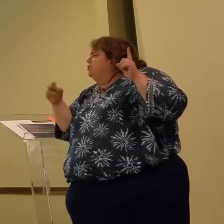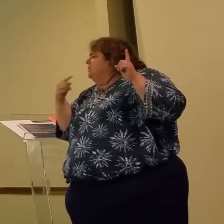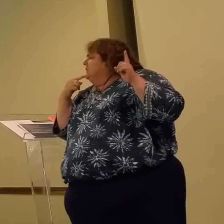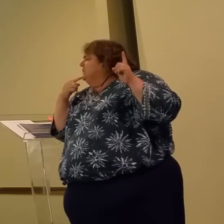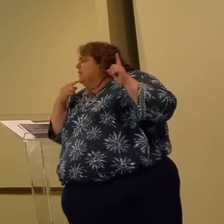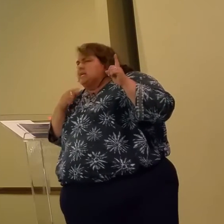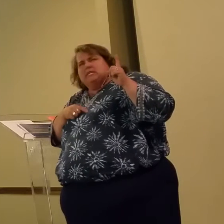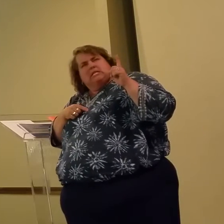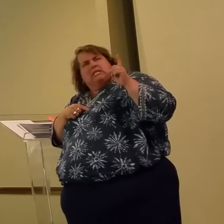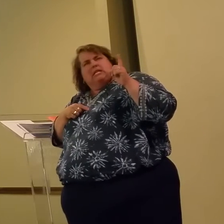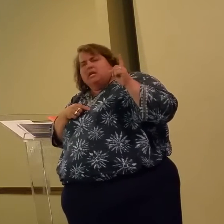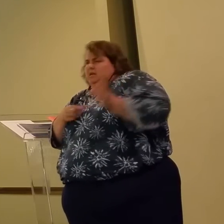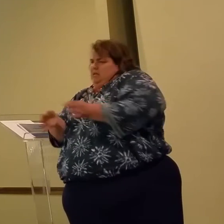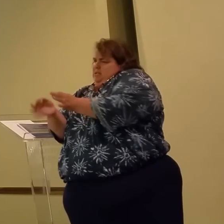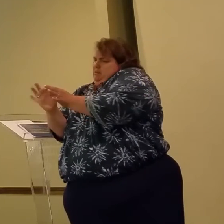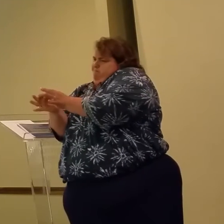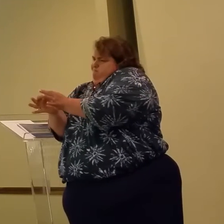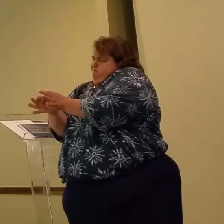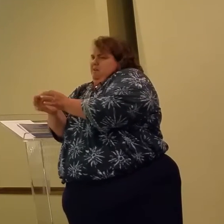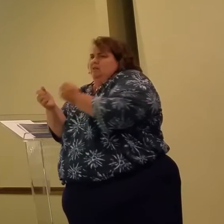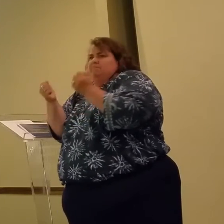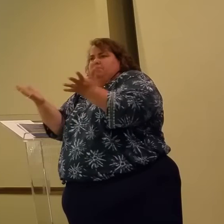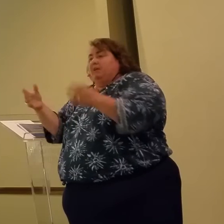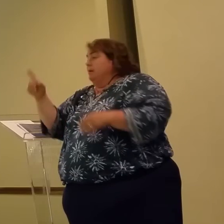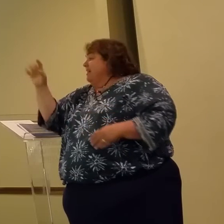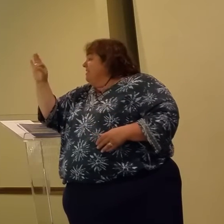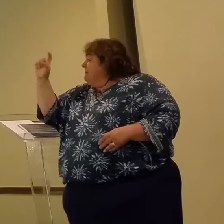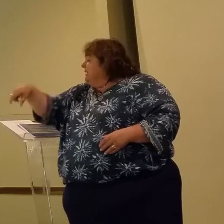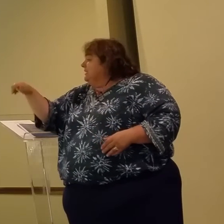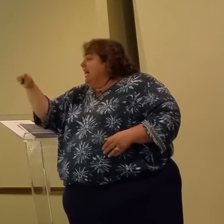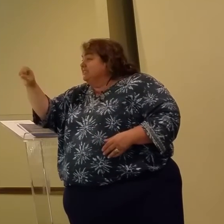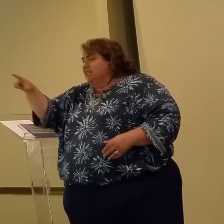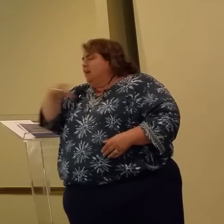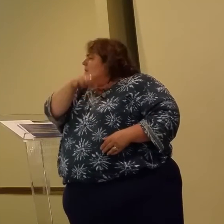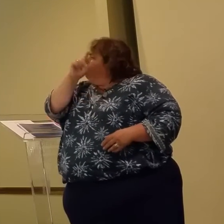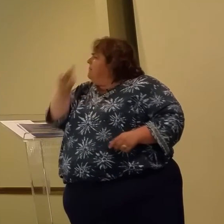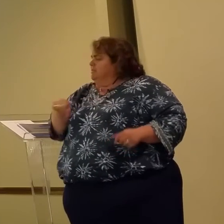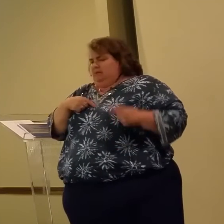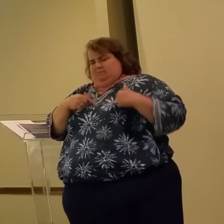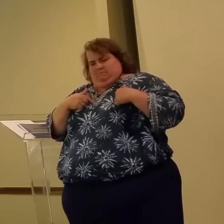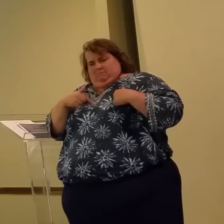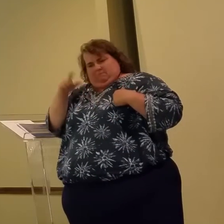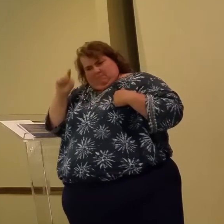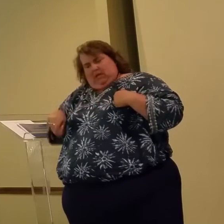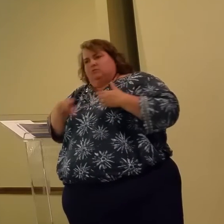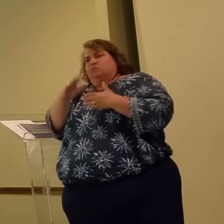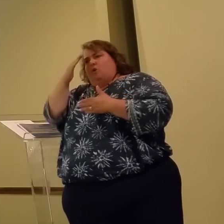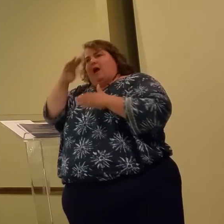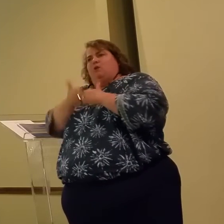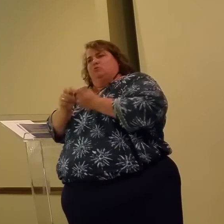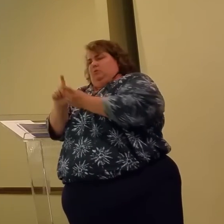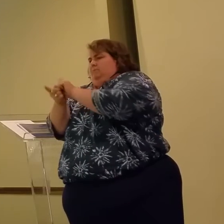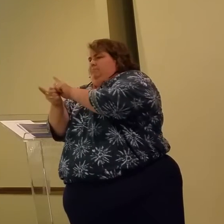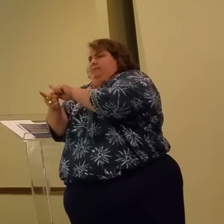understand exactly what somebody is saying and provide the message faithfully. If it's in ASL, then I need to